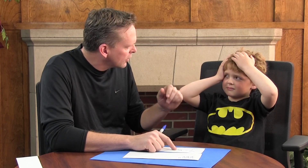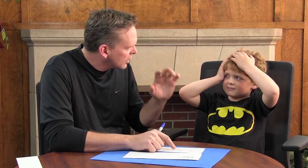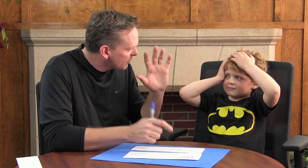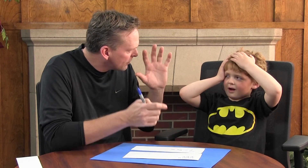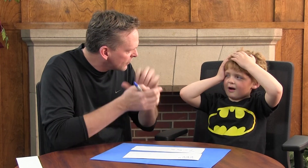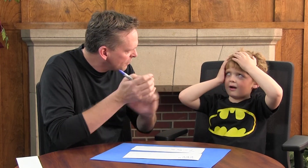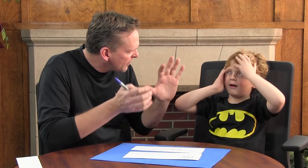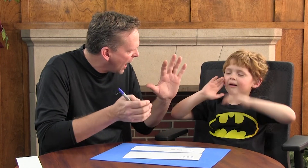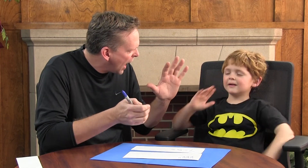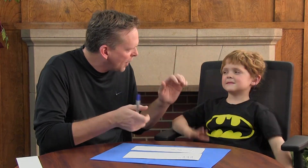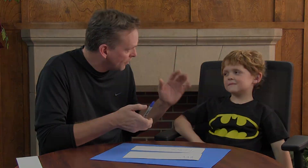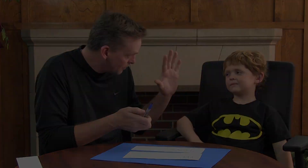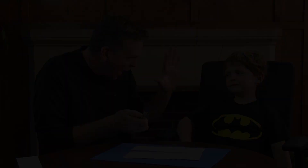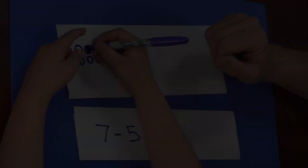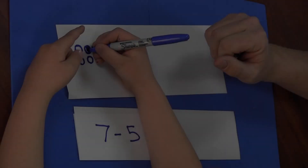The number you have to subtract, five.